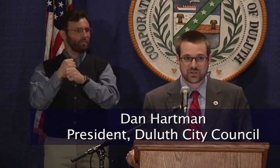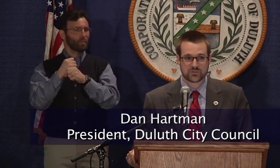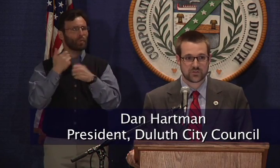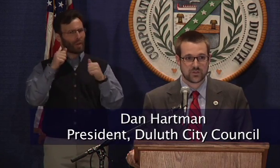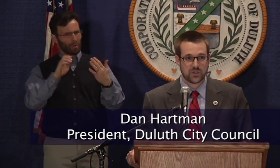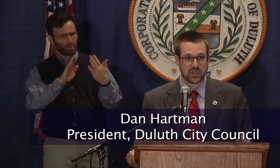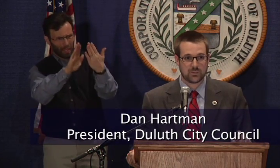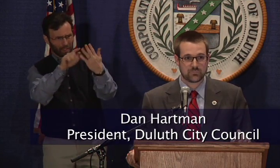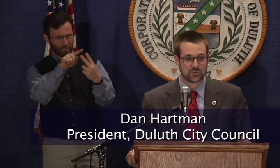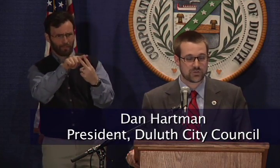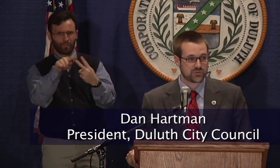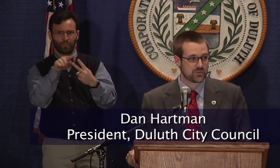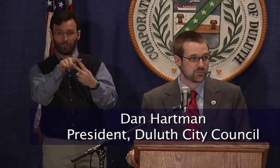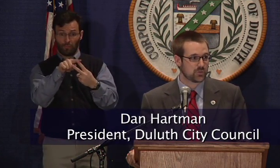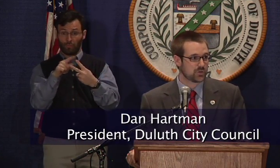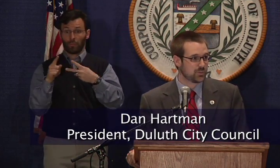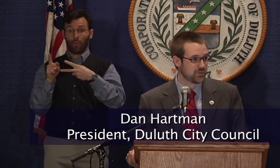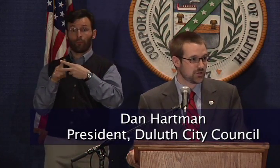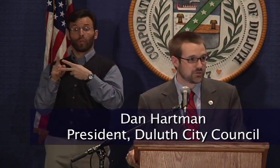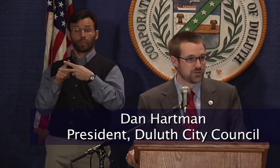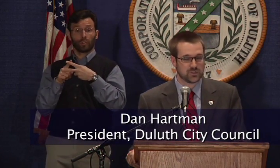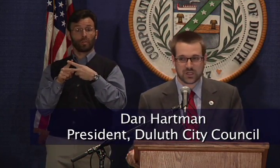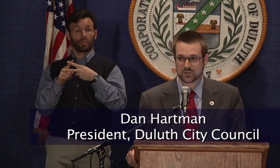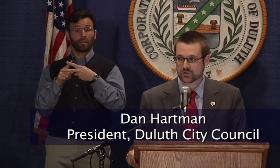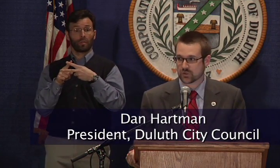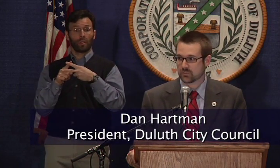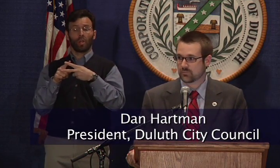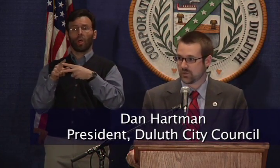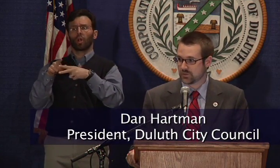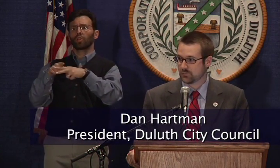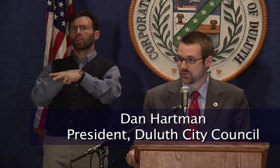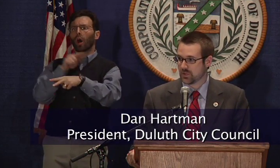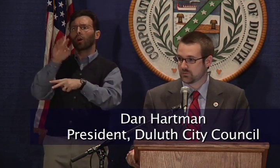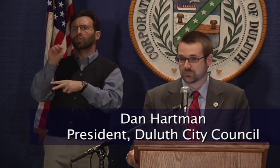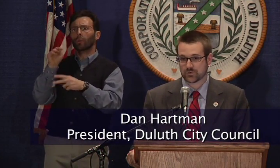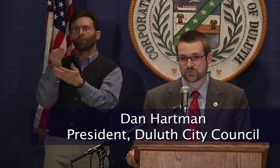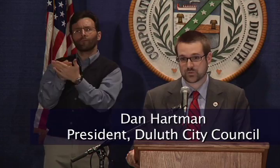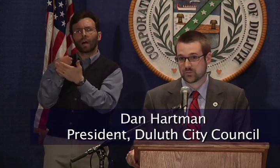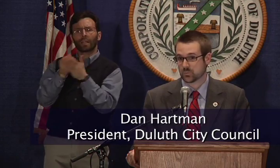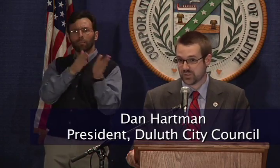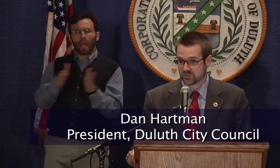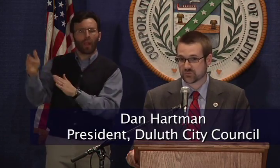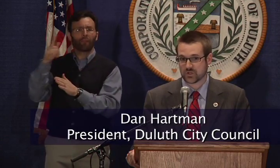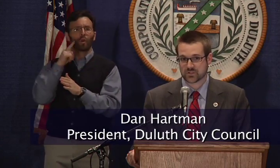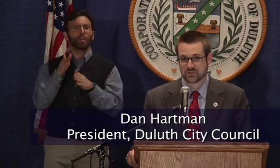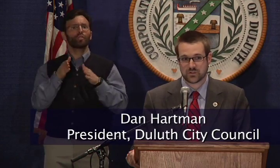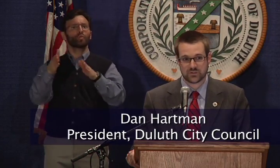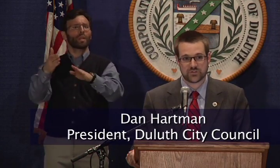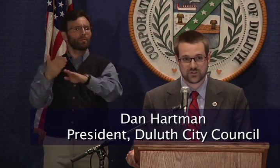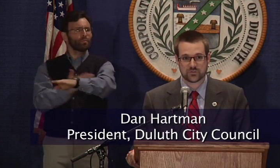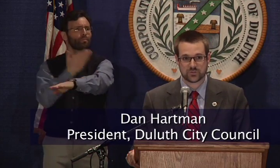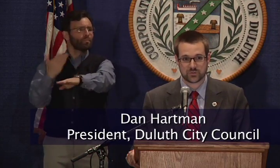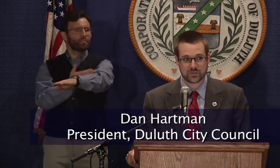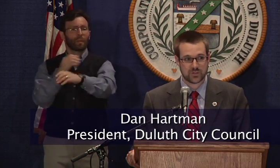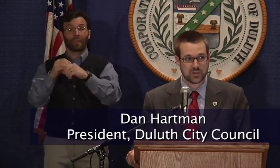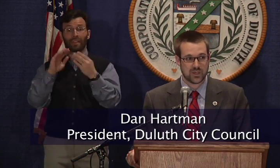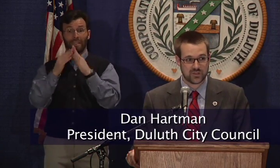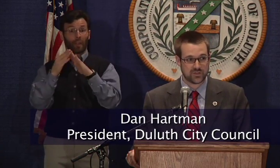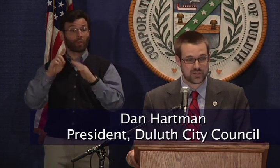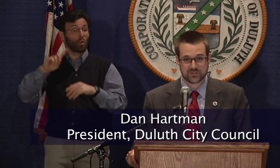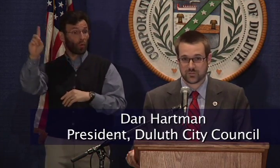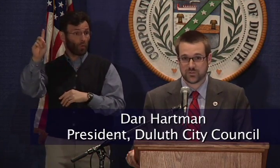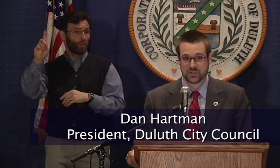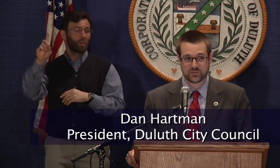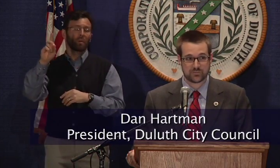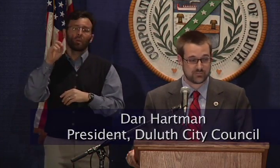to address. First, we're going to put together a long-term funding plan for street reconstruction in the city of Duluth. And I